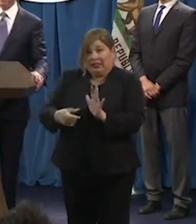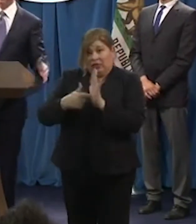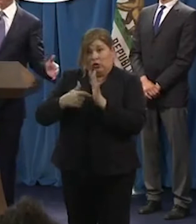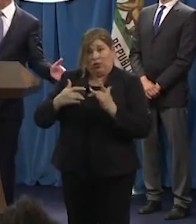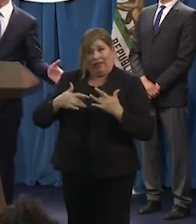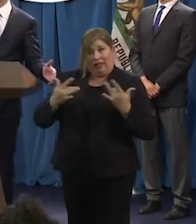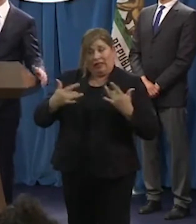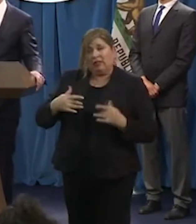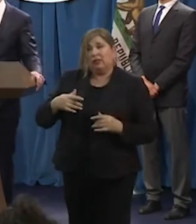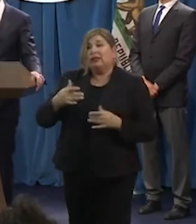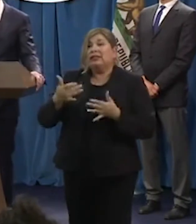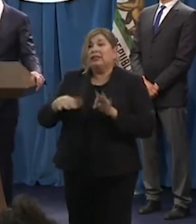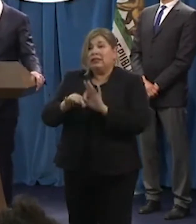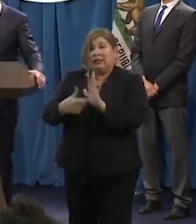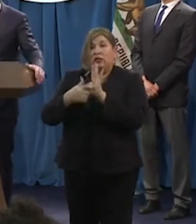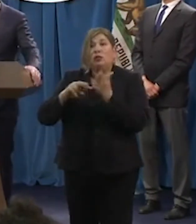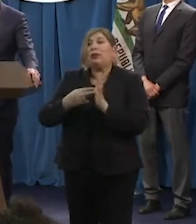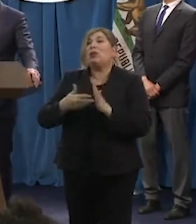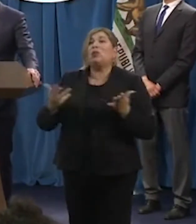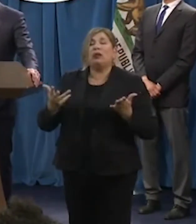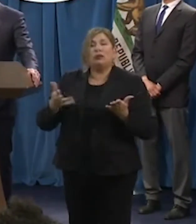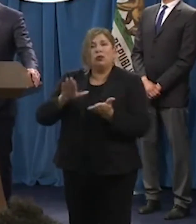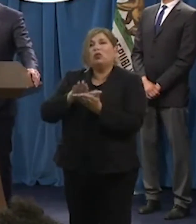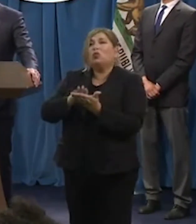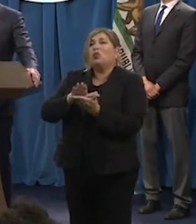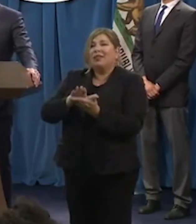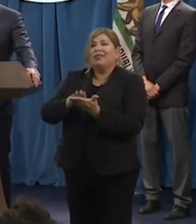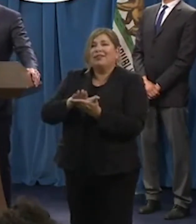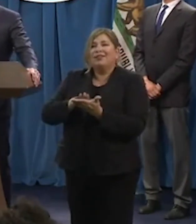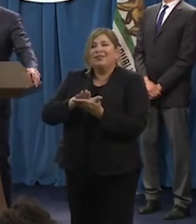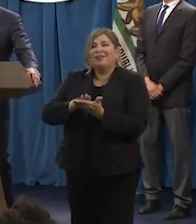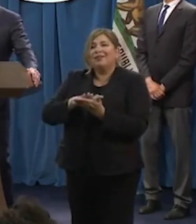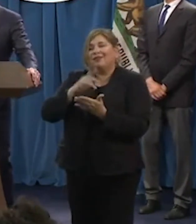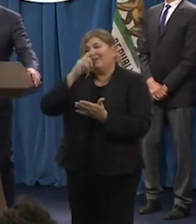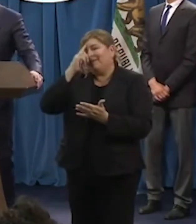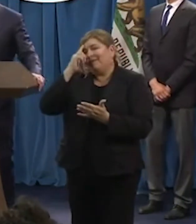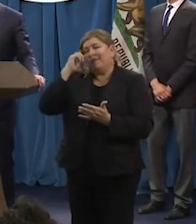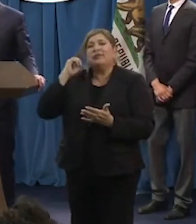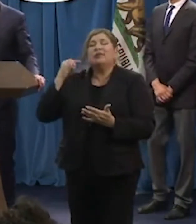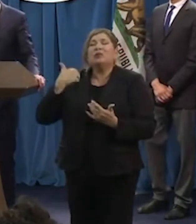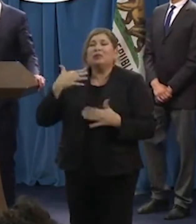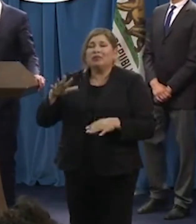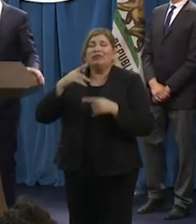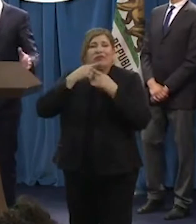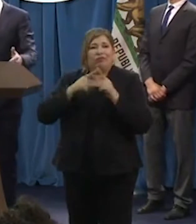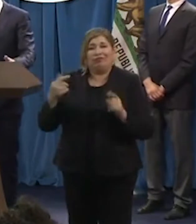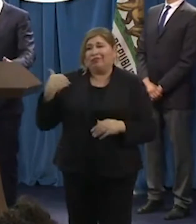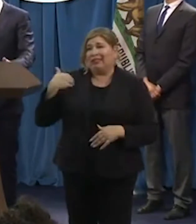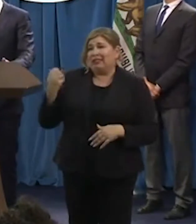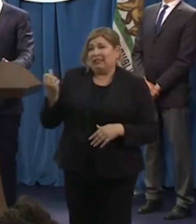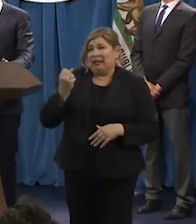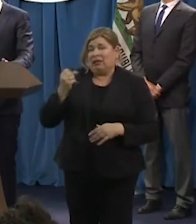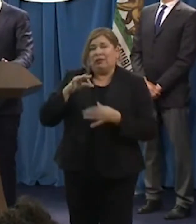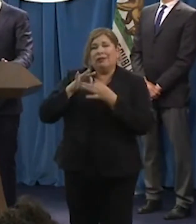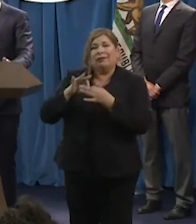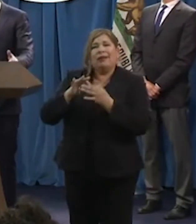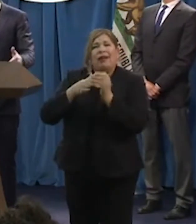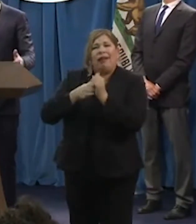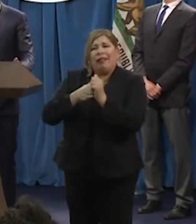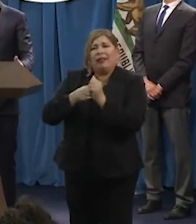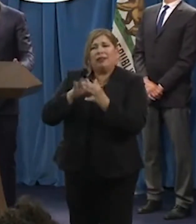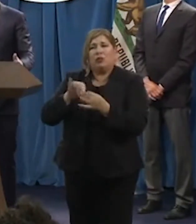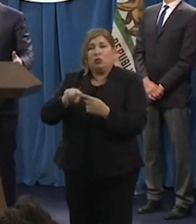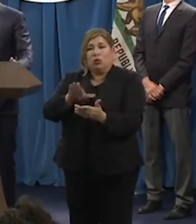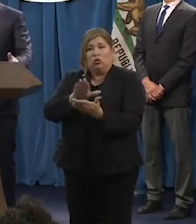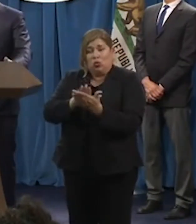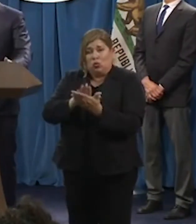for me, essential includes schools. I put out directives on Saturday as it relates to schools, and if they